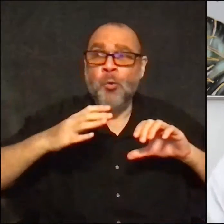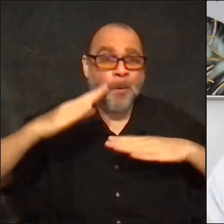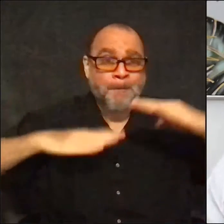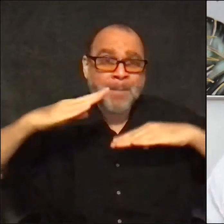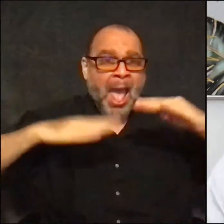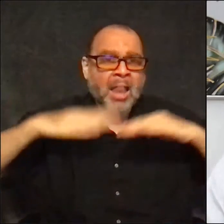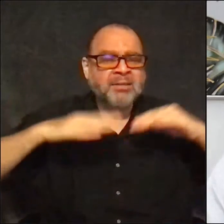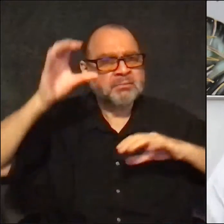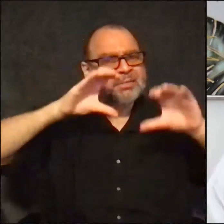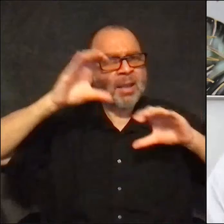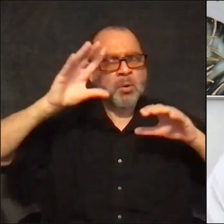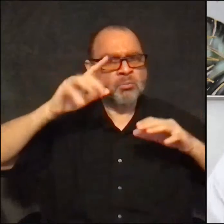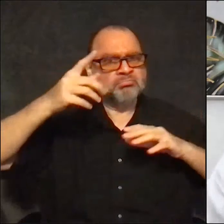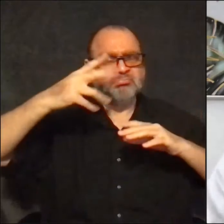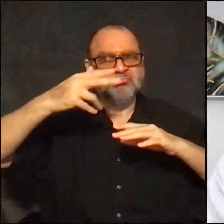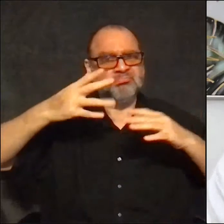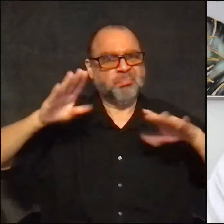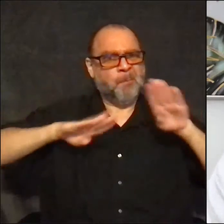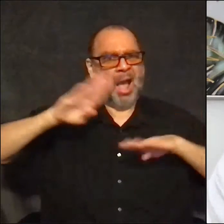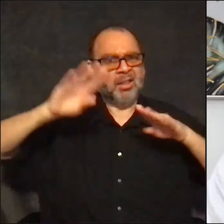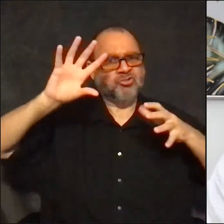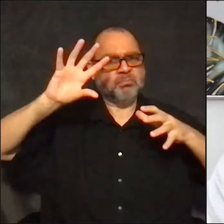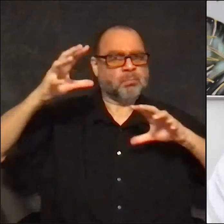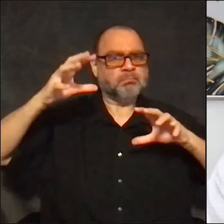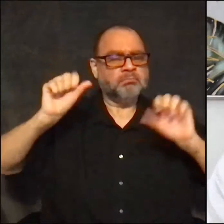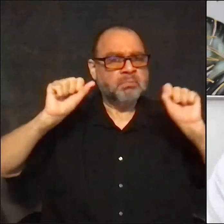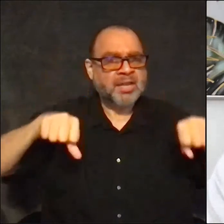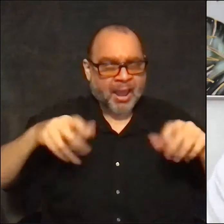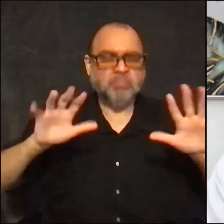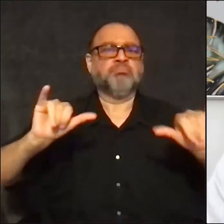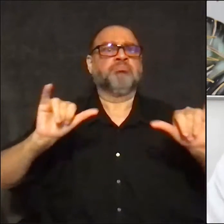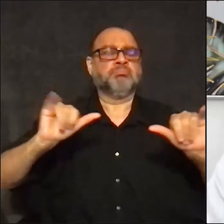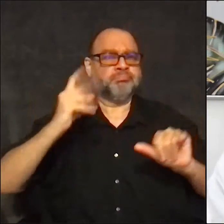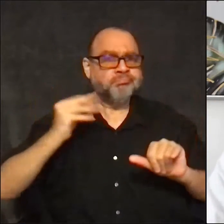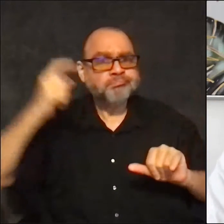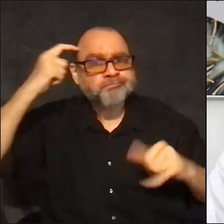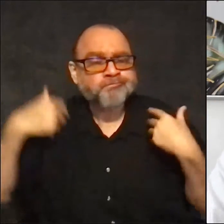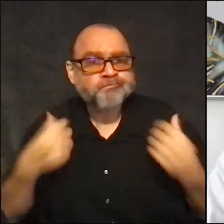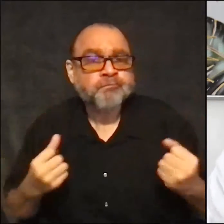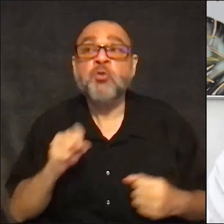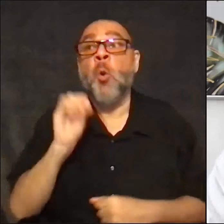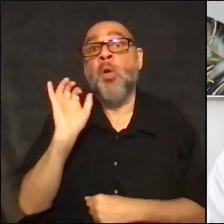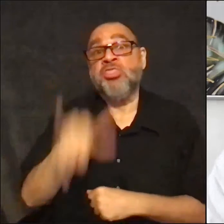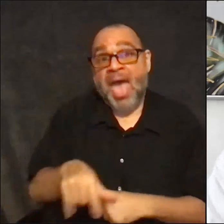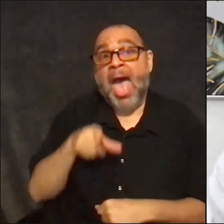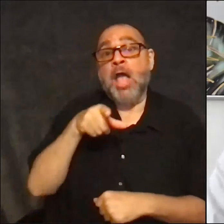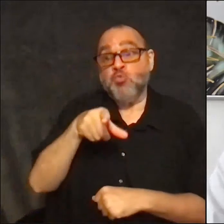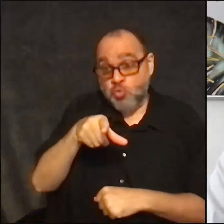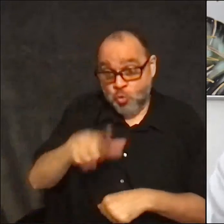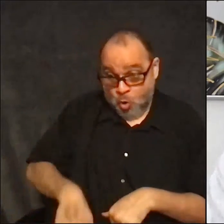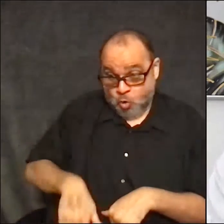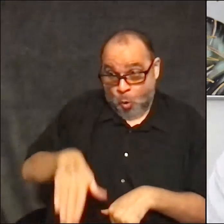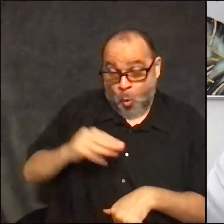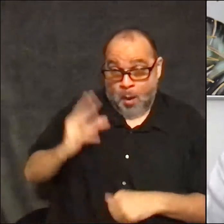can bring out mental health challenges. If you've experienced these, even as a childhood, it could potentially still be impacting your